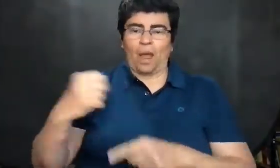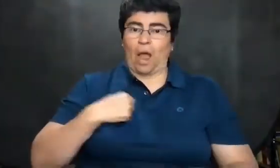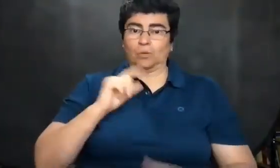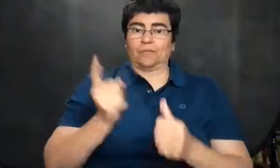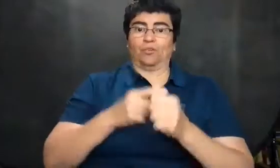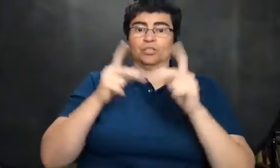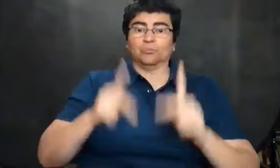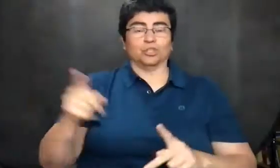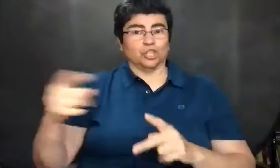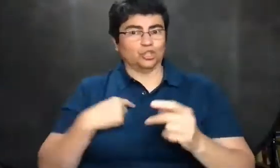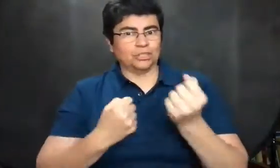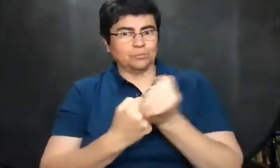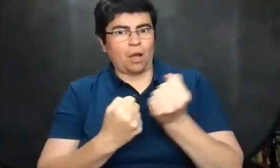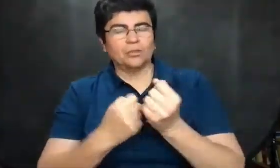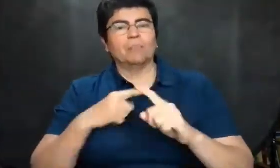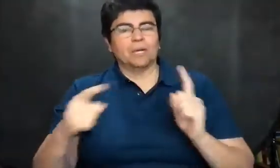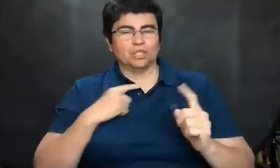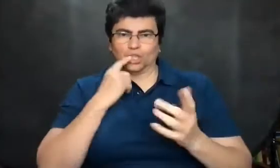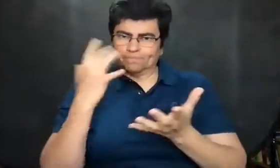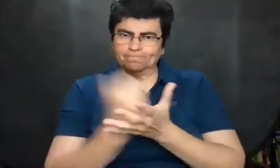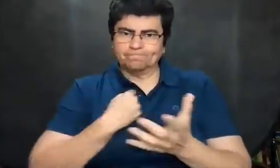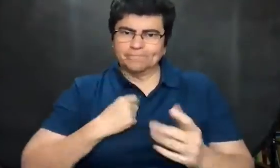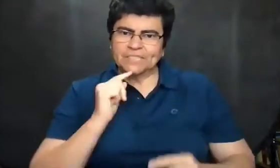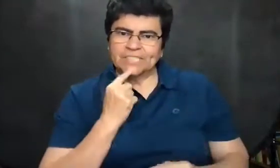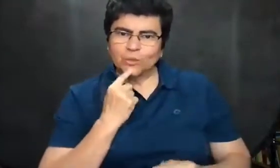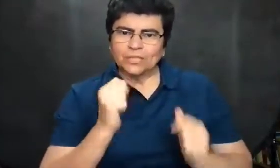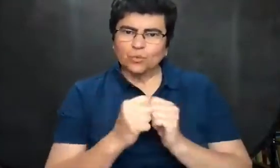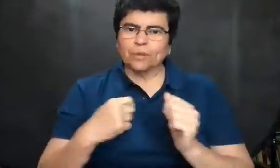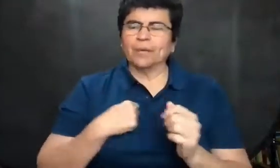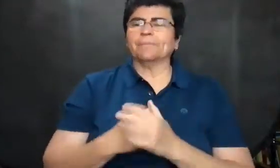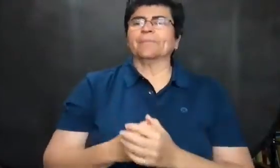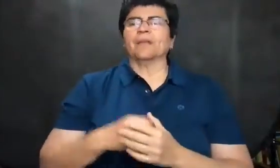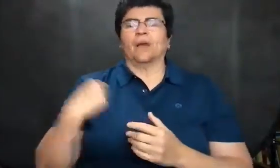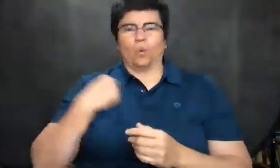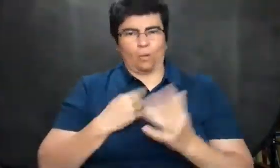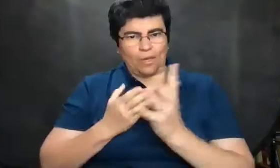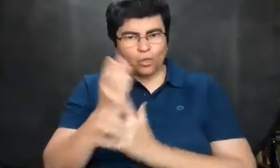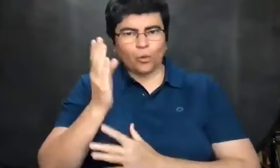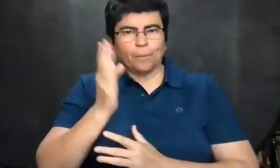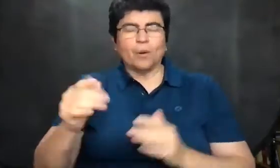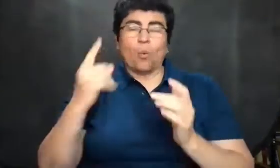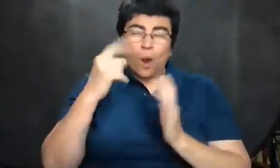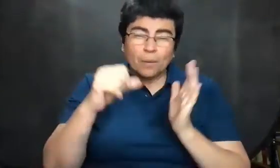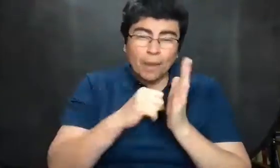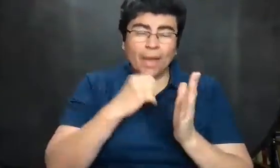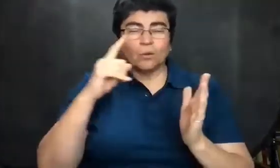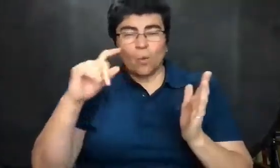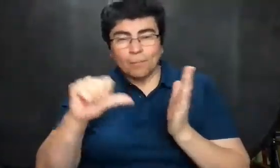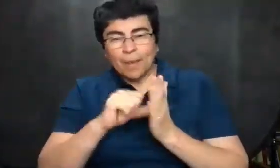ever sponsored, but she took it very, very seriously. We went through the big book, page by page by page. We started the first